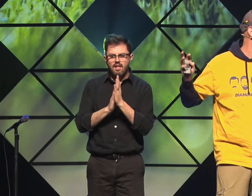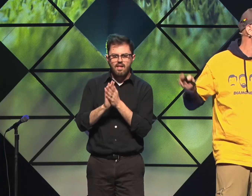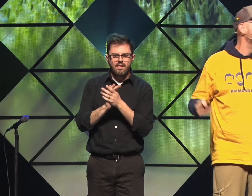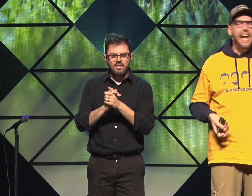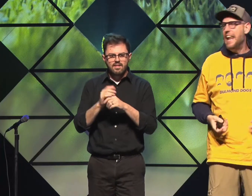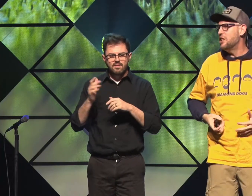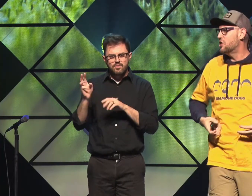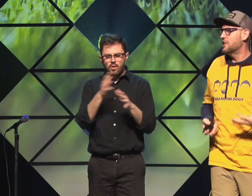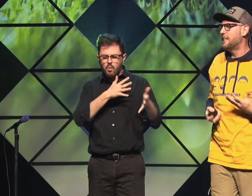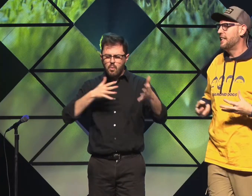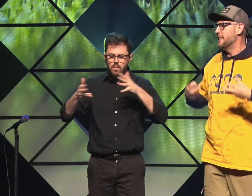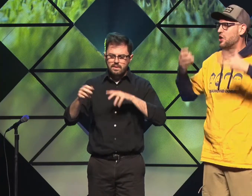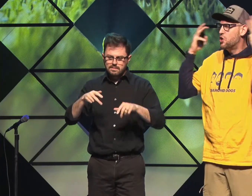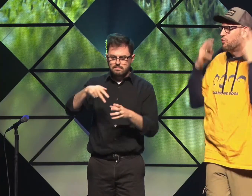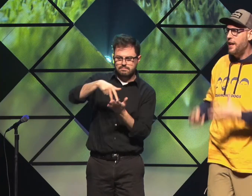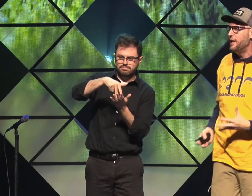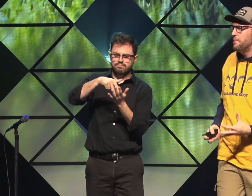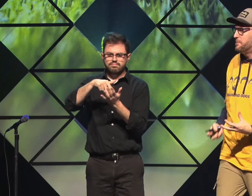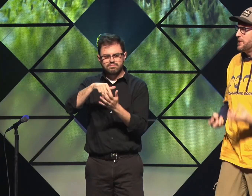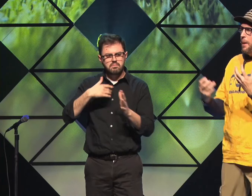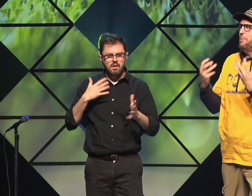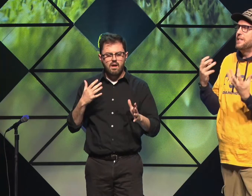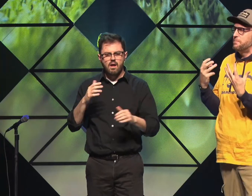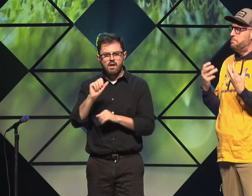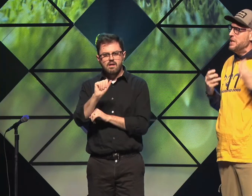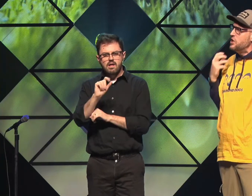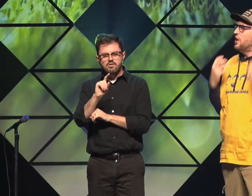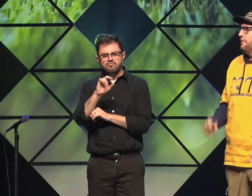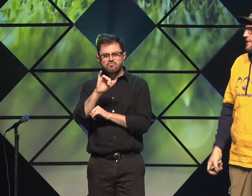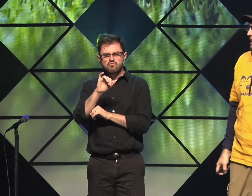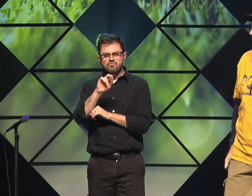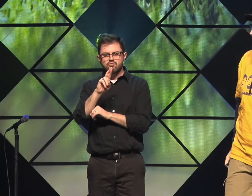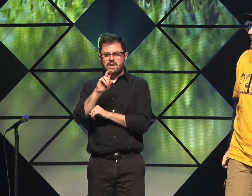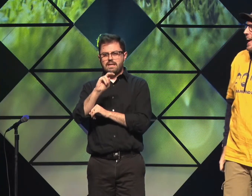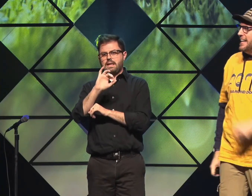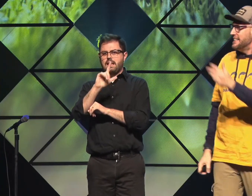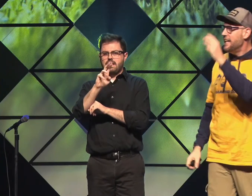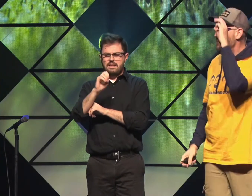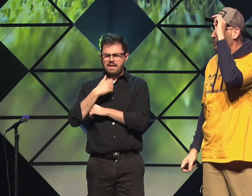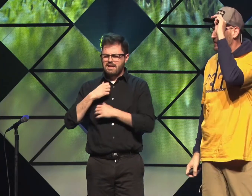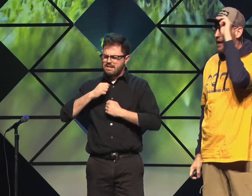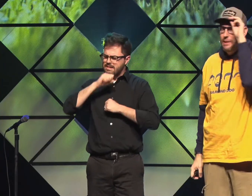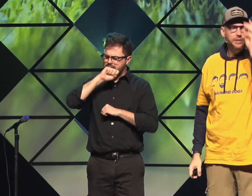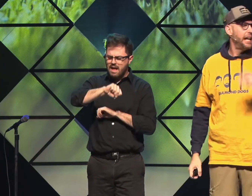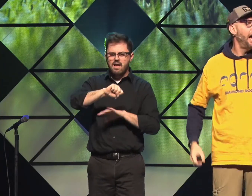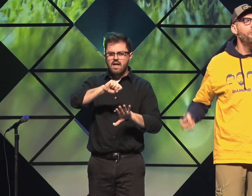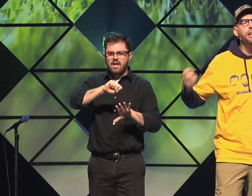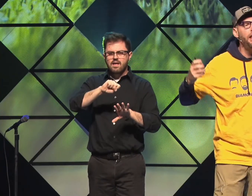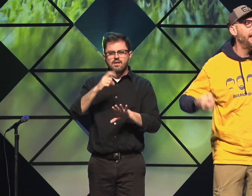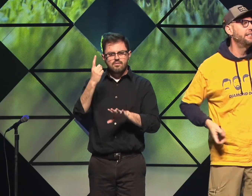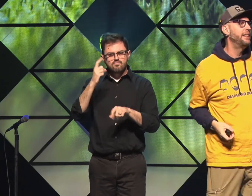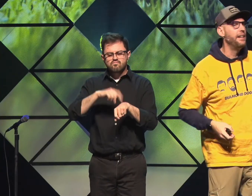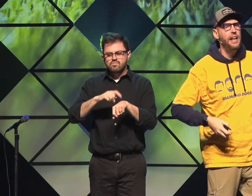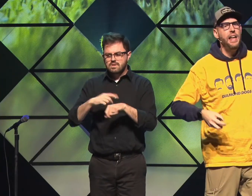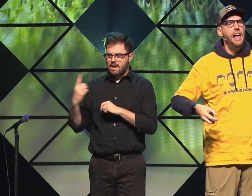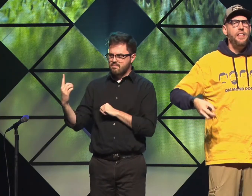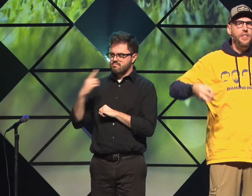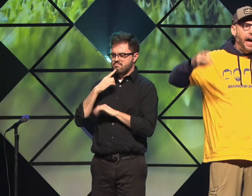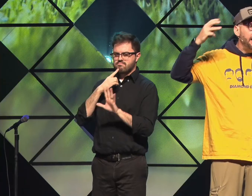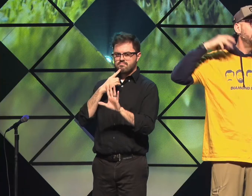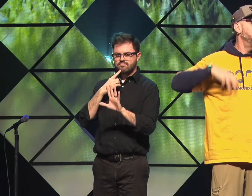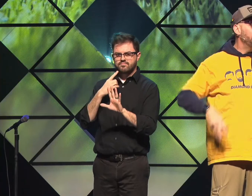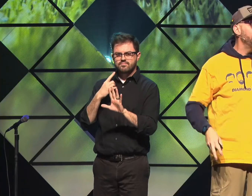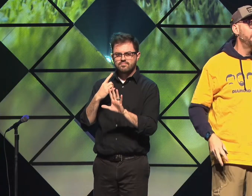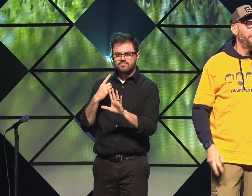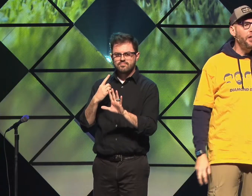because of the wind, and it's just like this adrenaline dump in he loves it. And he said to me one time, and he was like, I realized